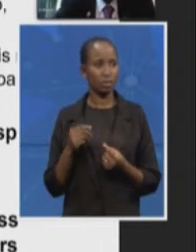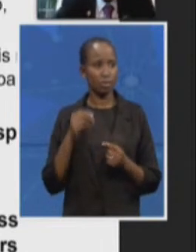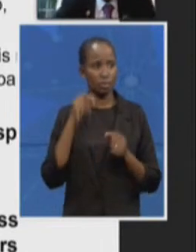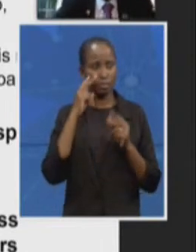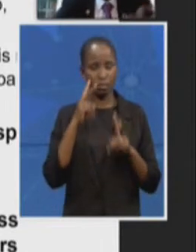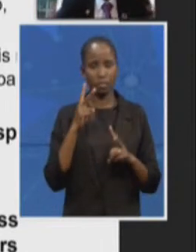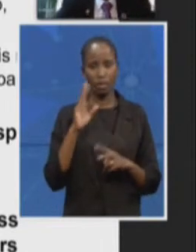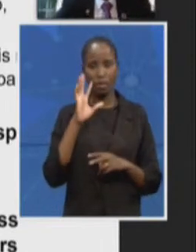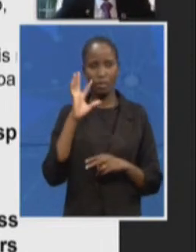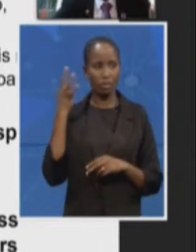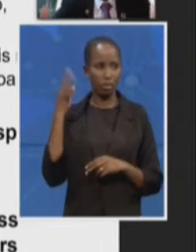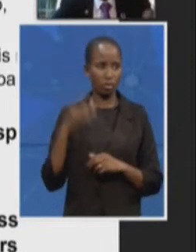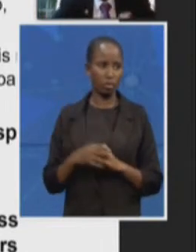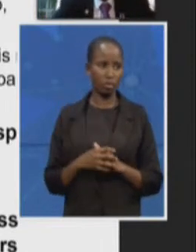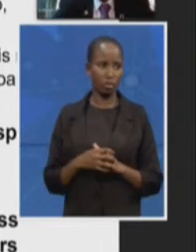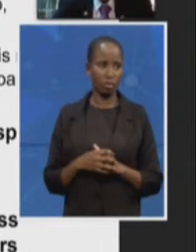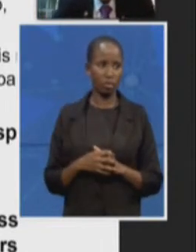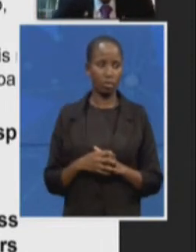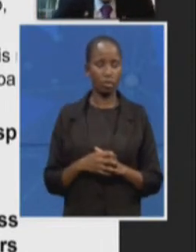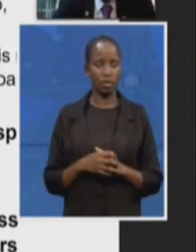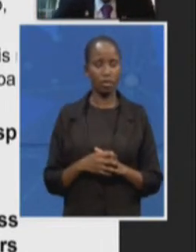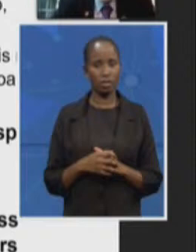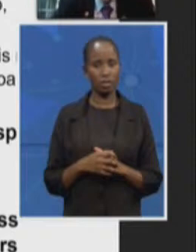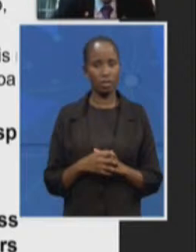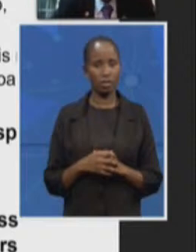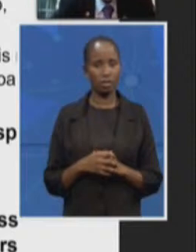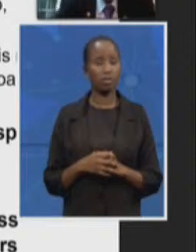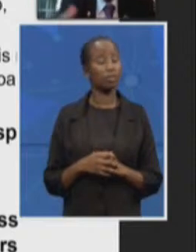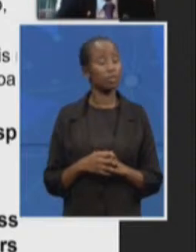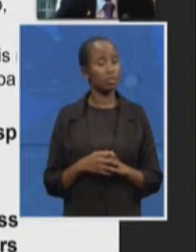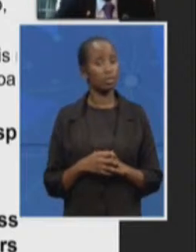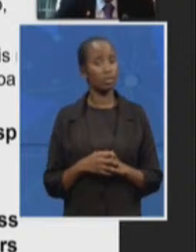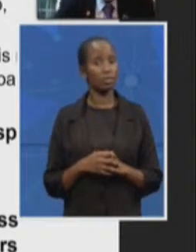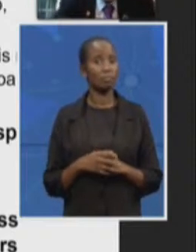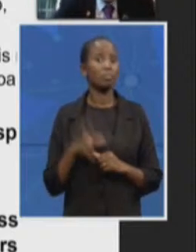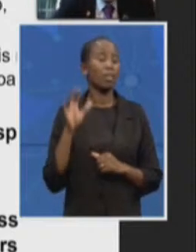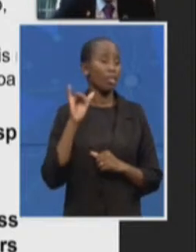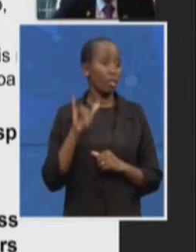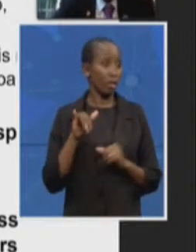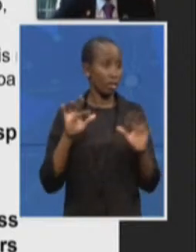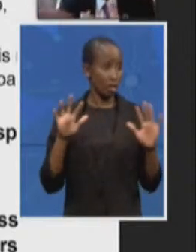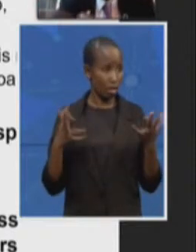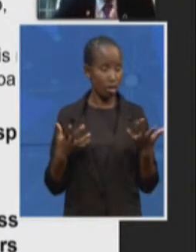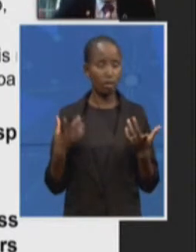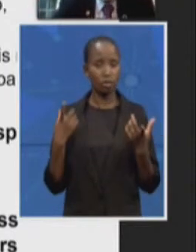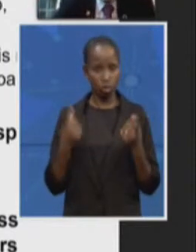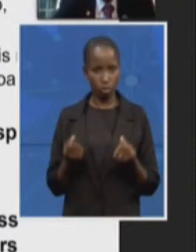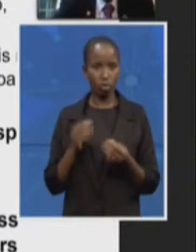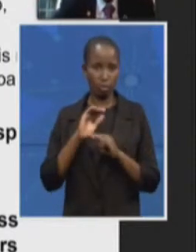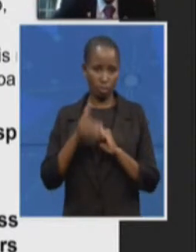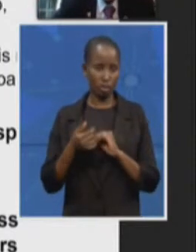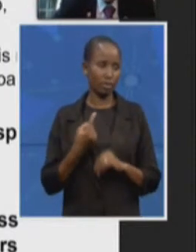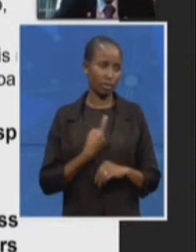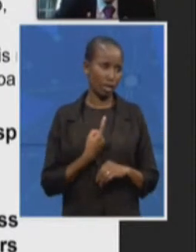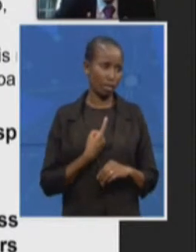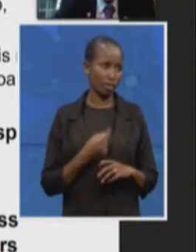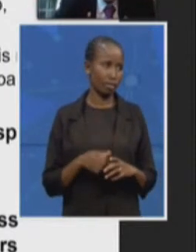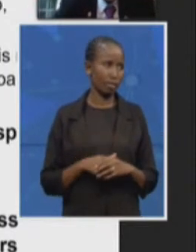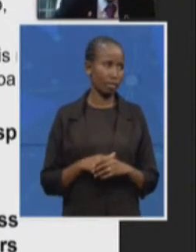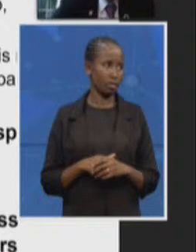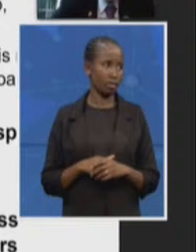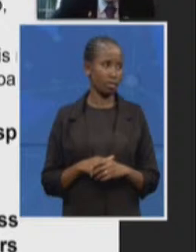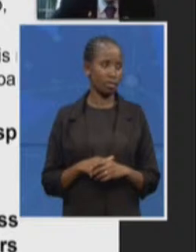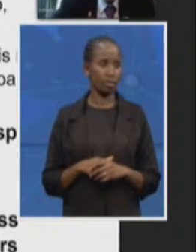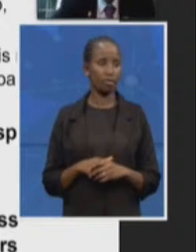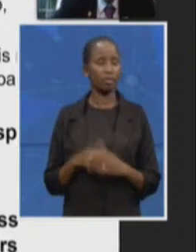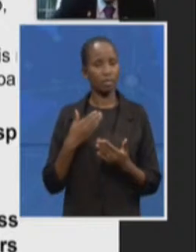arrival. That is the way in which we can protect ourselves. You can add in additional requirements like